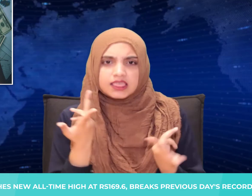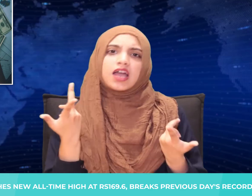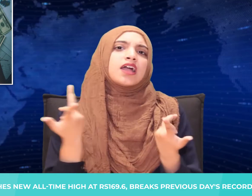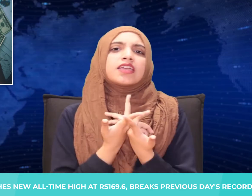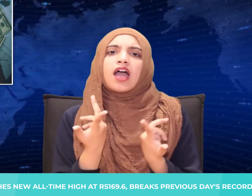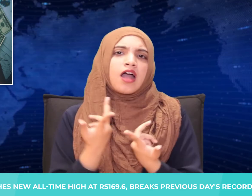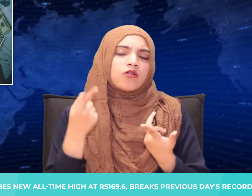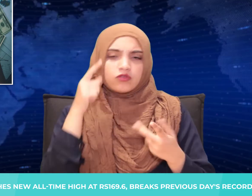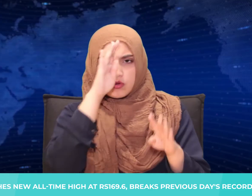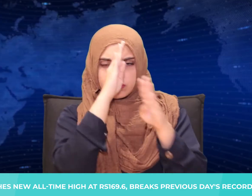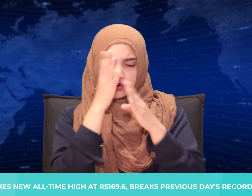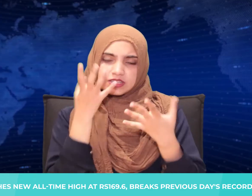account deficit.